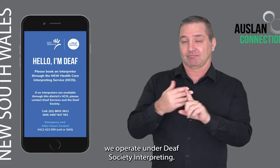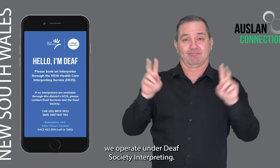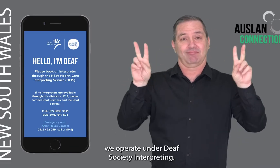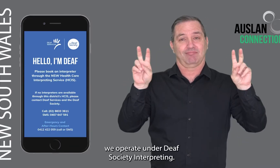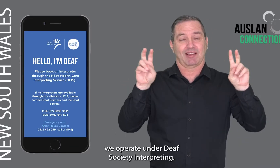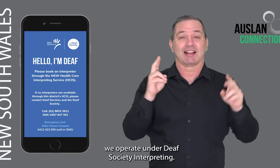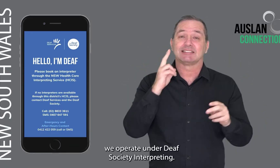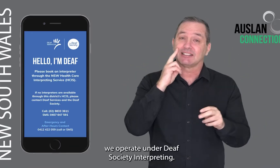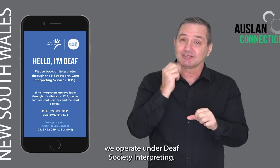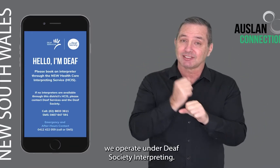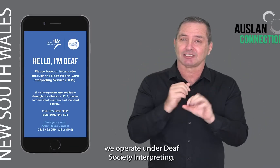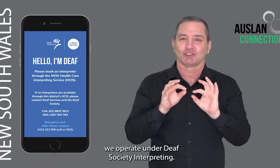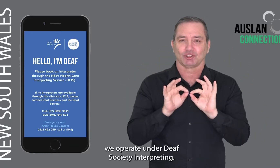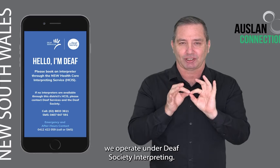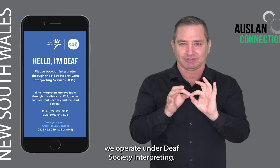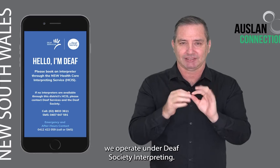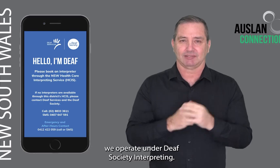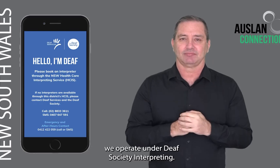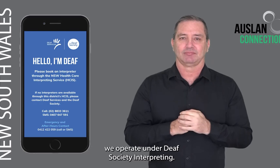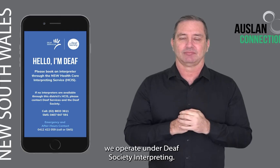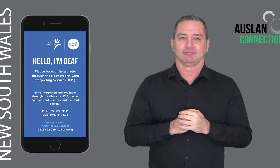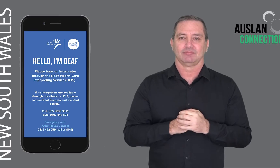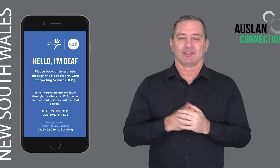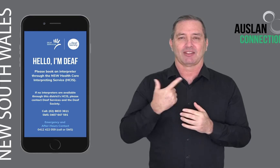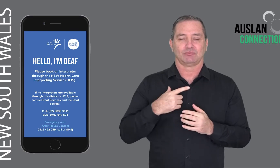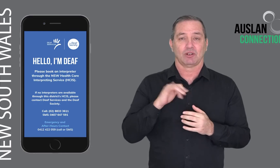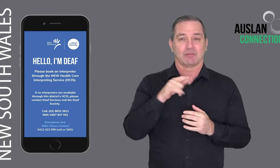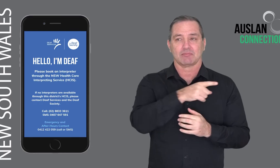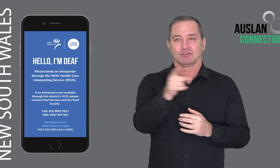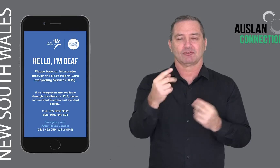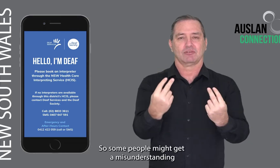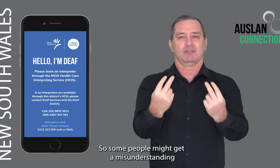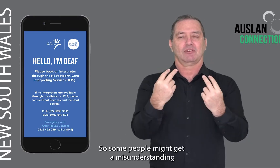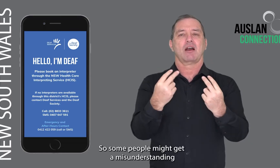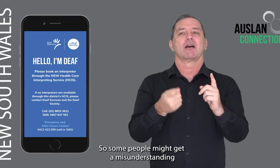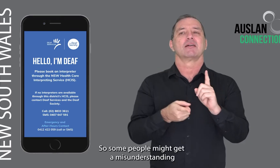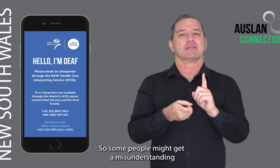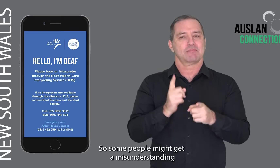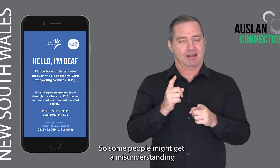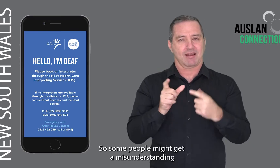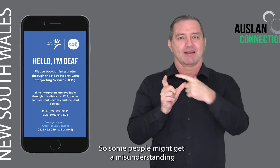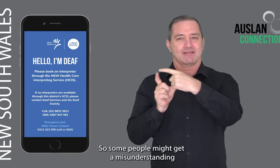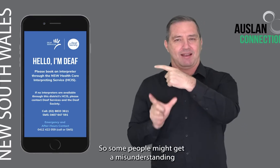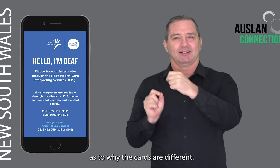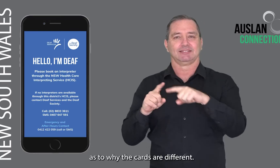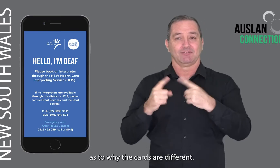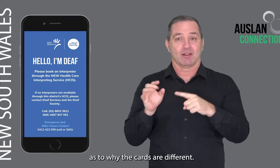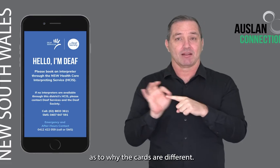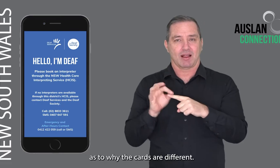they've used the Deaf Society interpreting brand. So some people might get a misunderstanding as to why